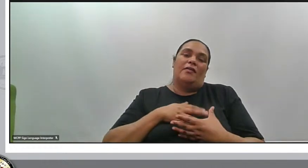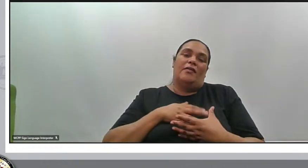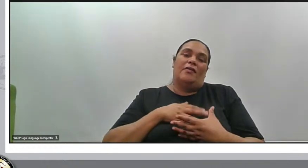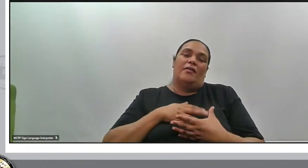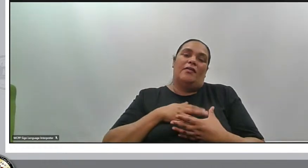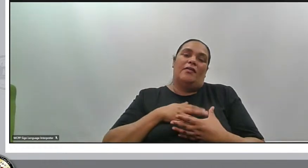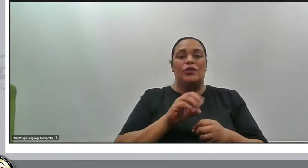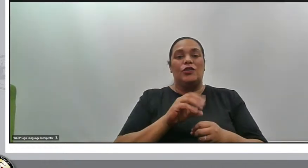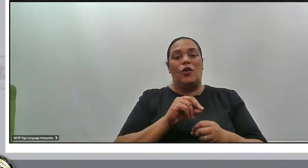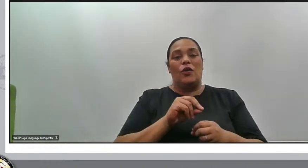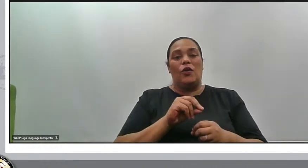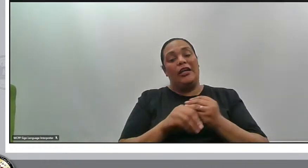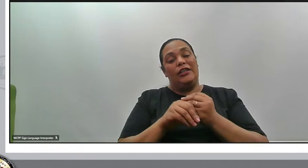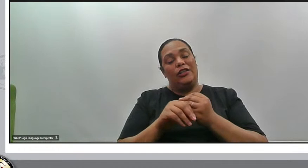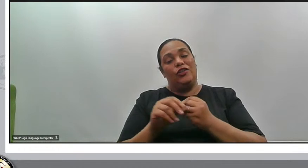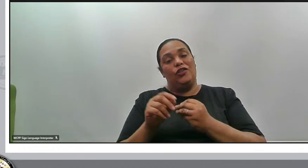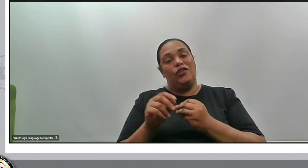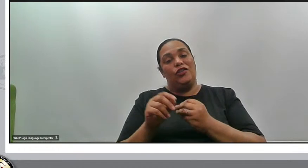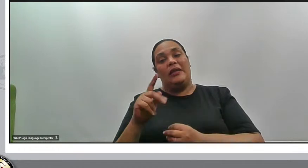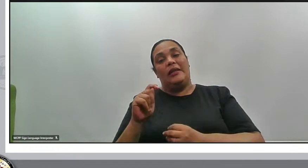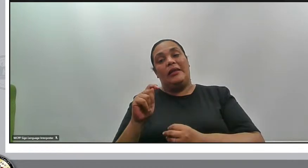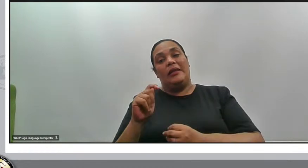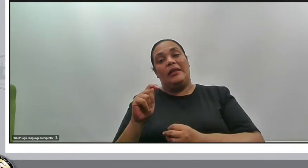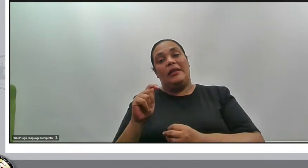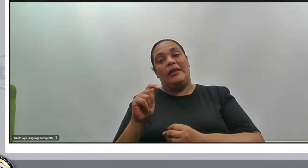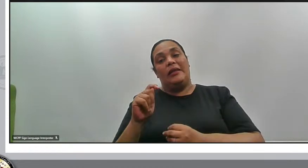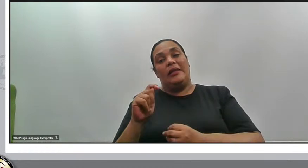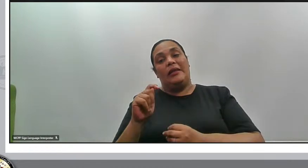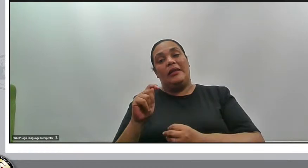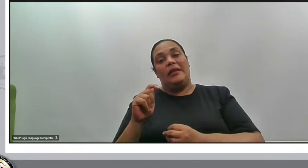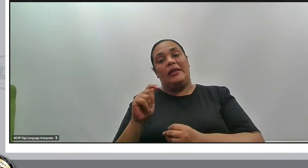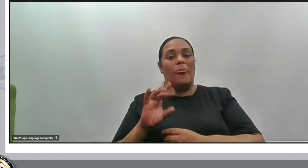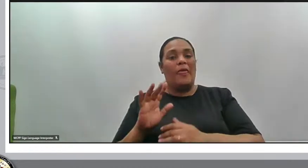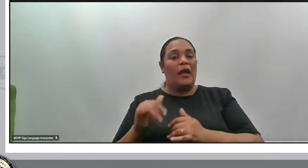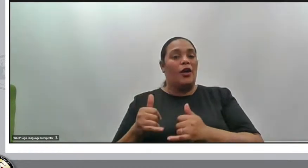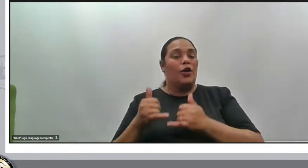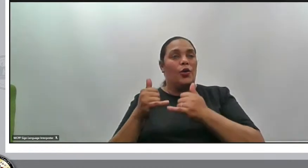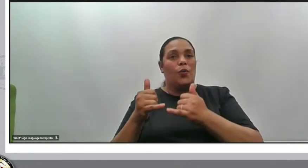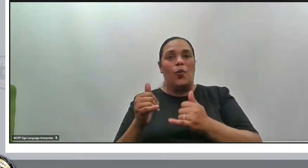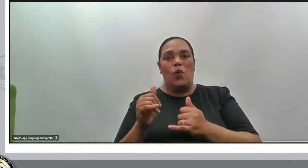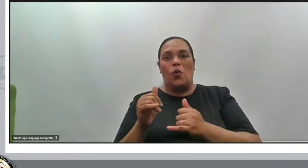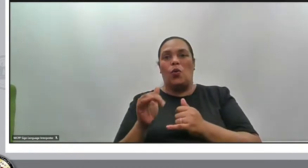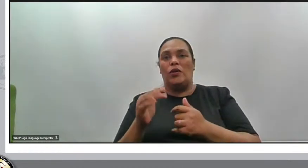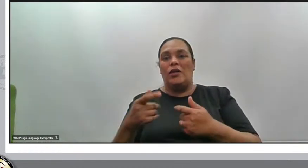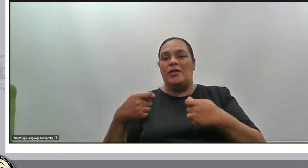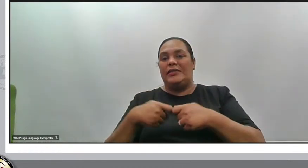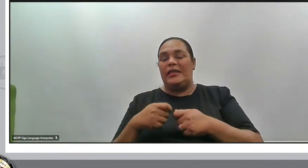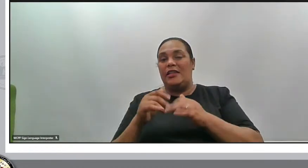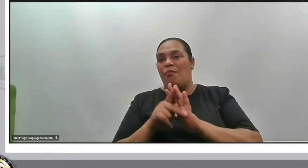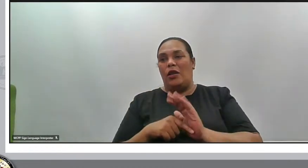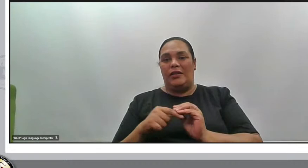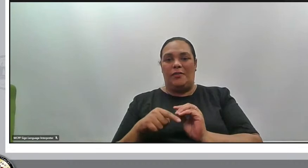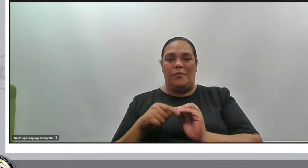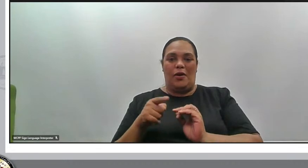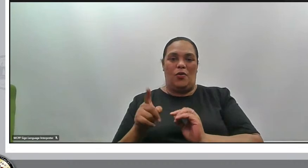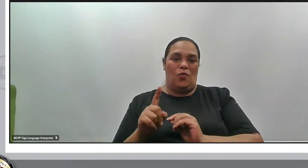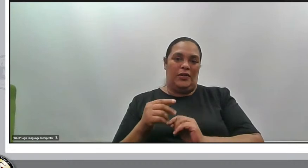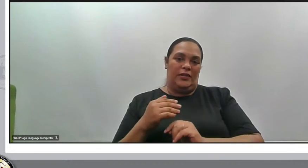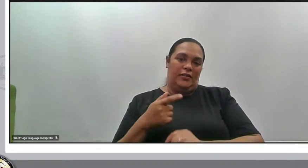in addition to what Mr. Titus has indicated, is what the reward and incentive policy is around, Chair.